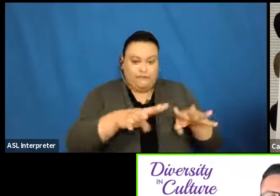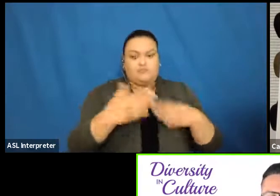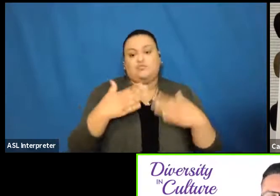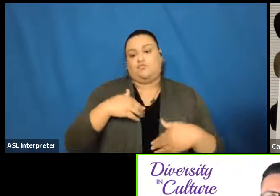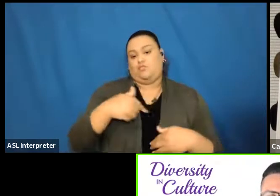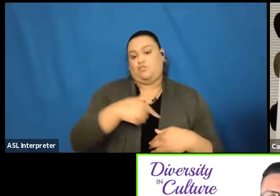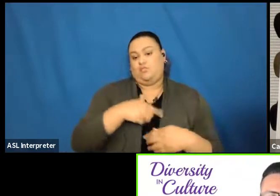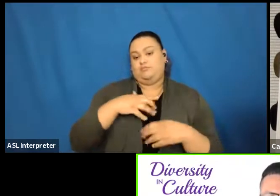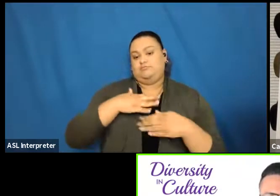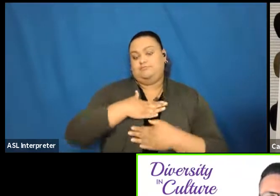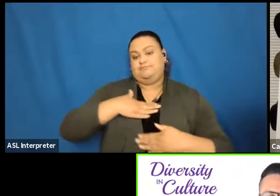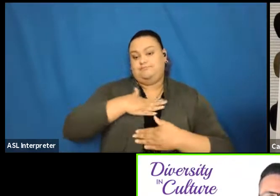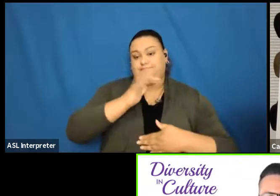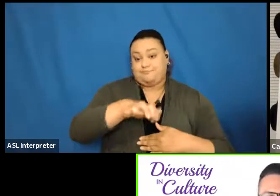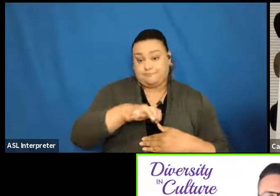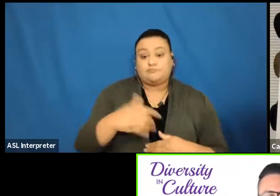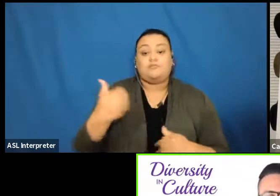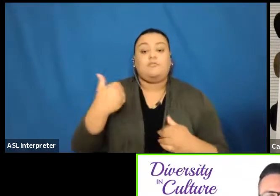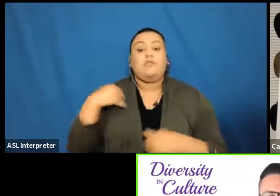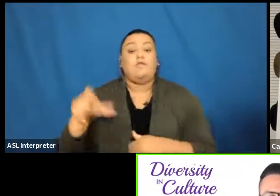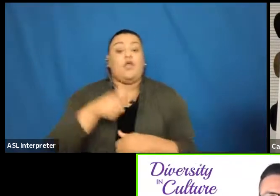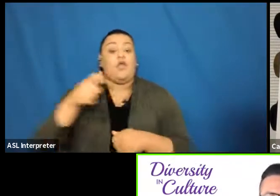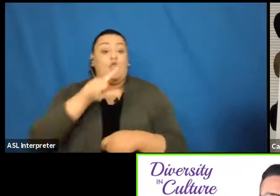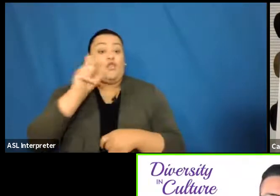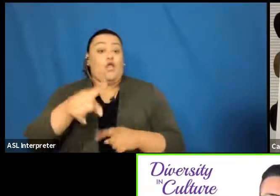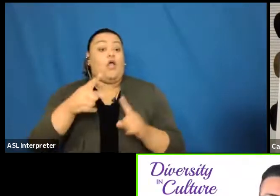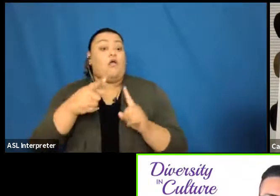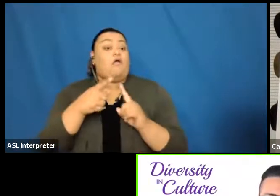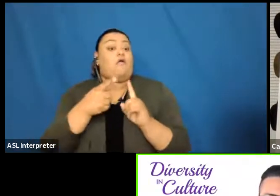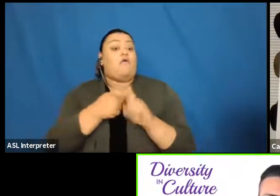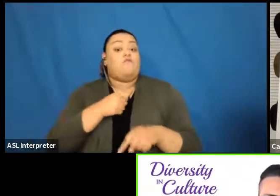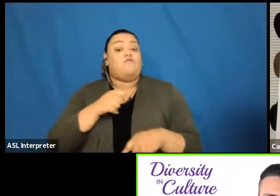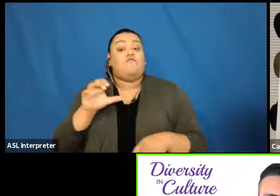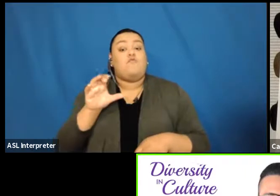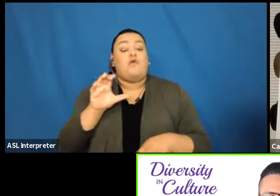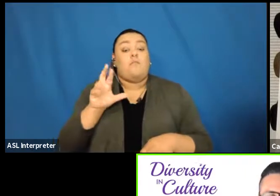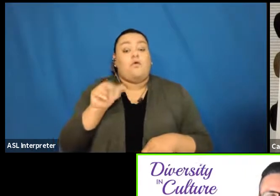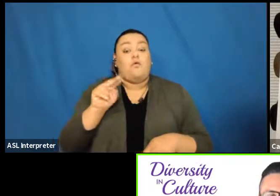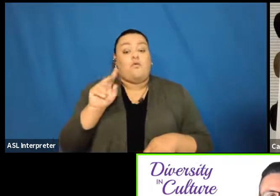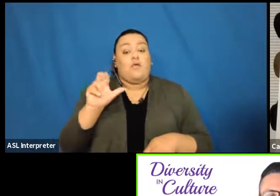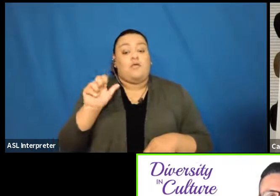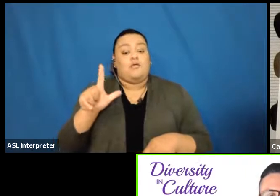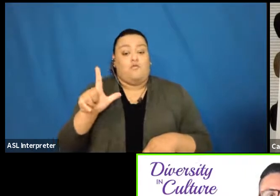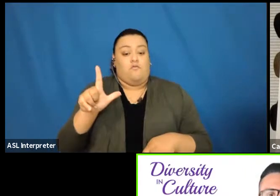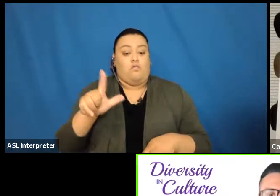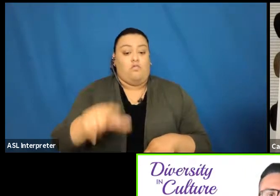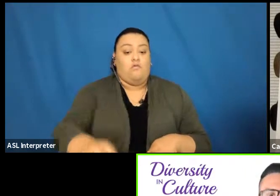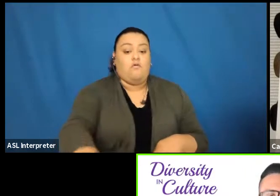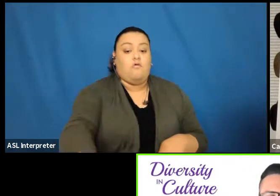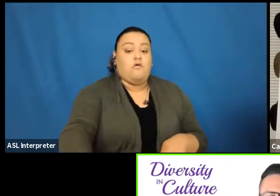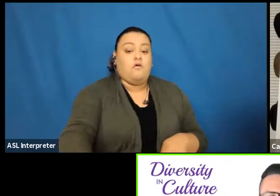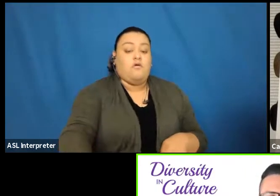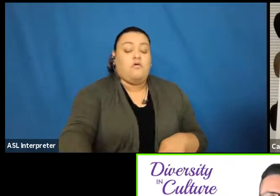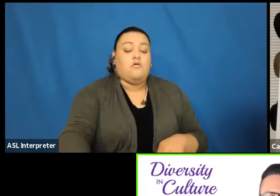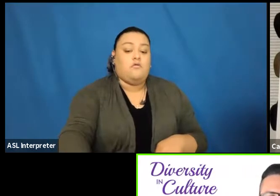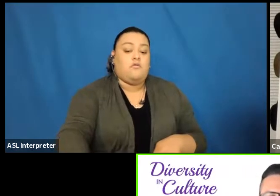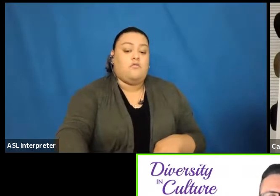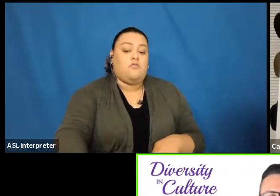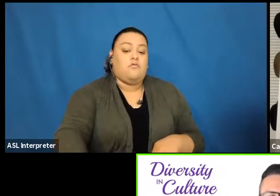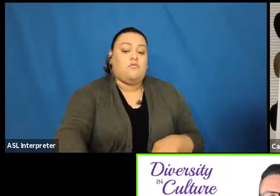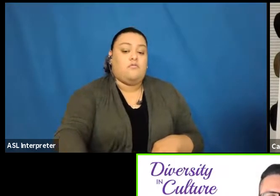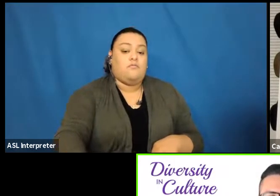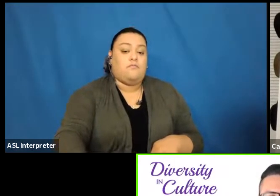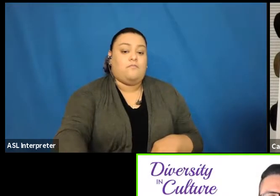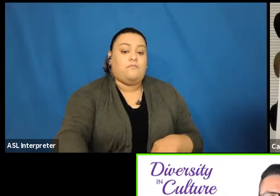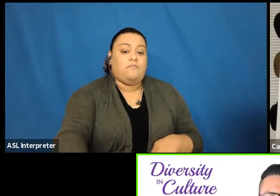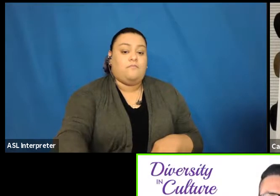Professor Munoz, we have another comment and question from Randall Searcy from Oxnard College. He says, "We are so deeply honored, Dr. Munoz. You